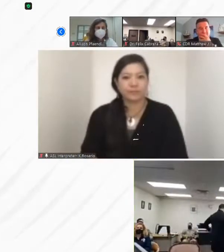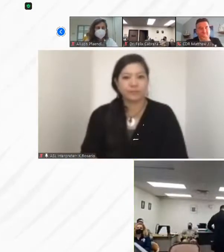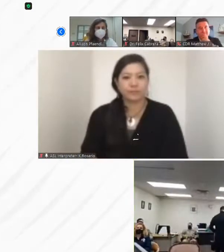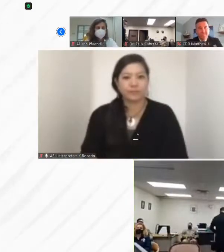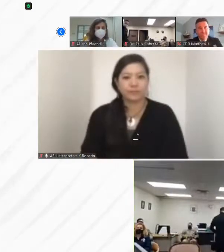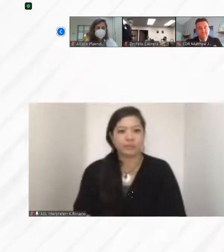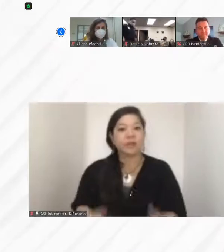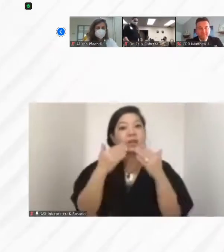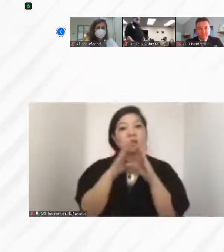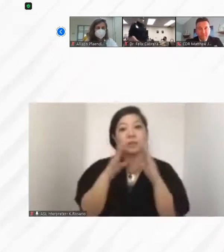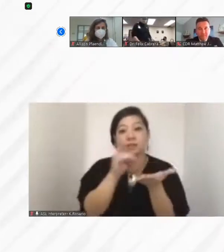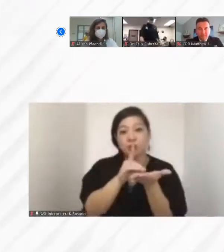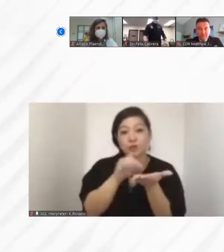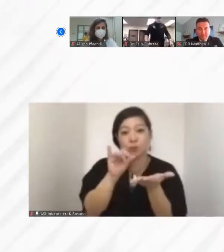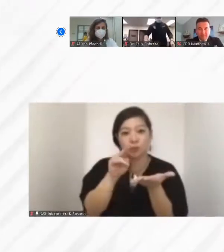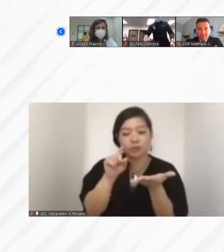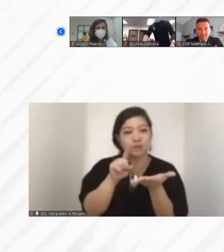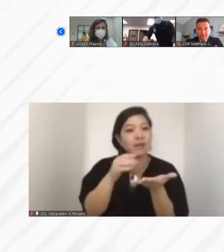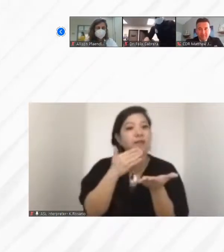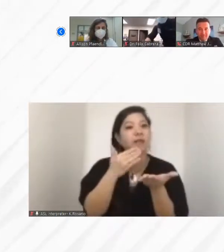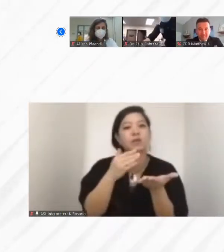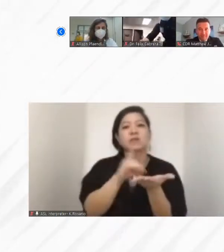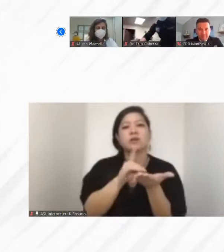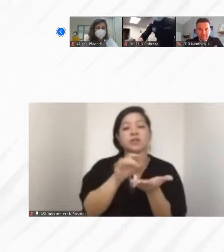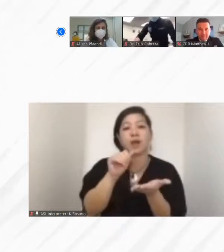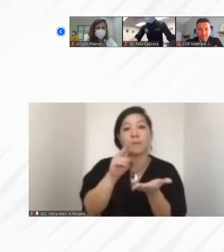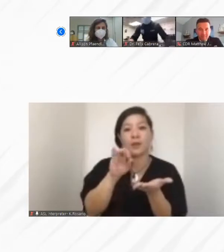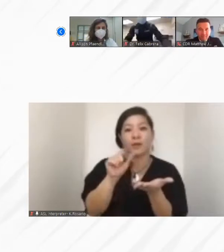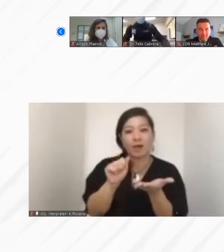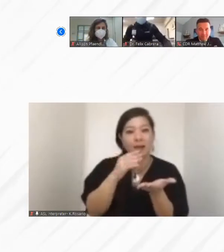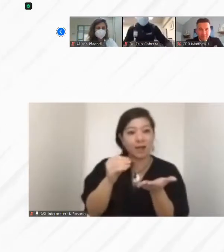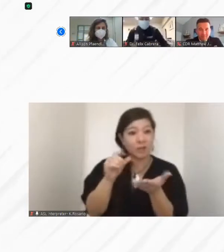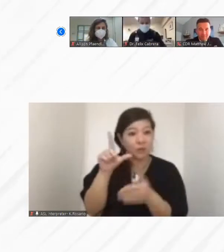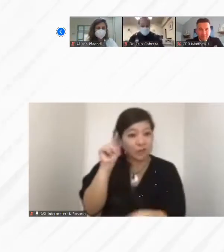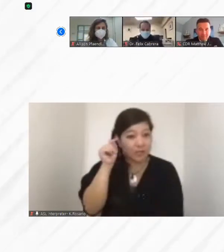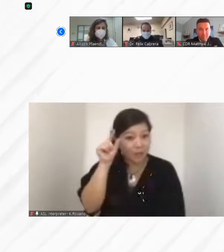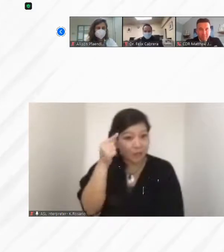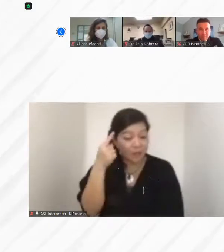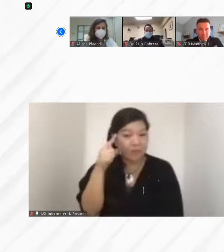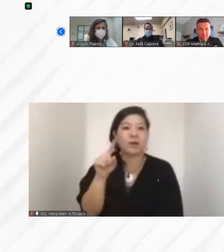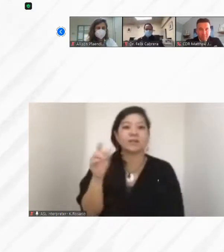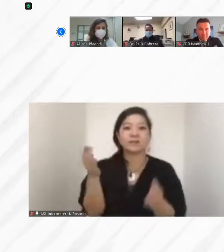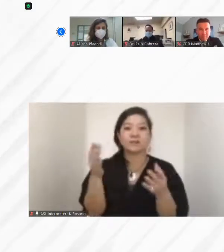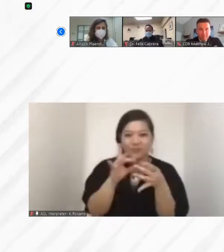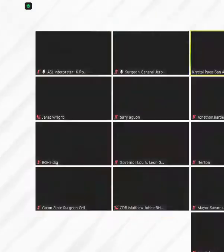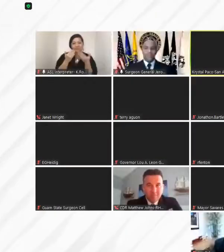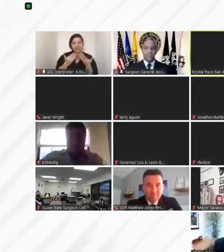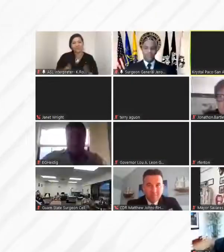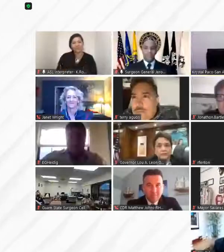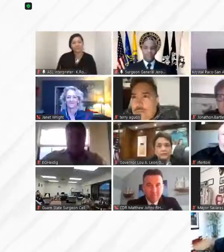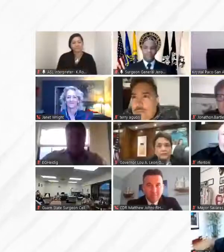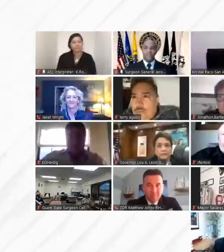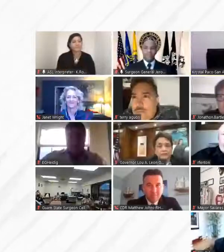Thank you, Dr. Cruz, and thank you, Dr. Cabrera. Now I'd like to turn it over to Lieutenant Governor Joshua Tenorio for his closing remarks. Thank